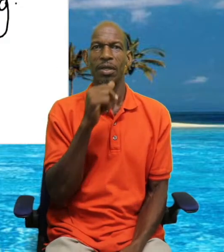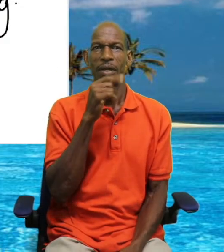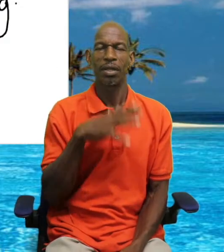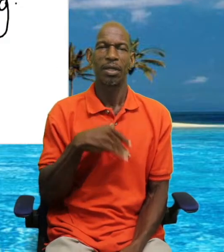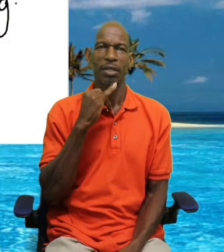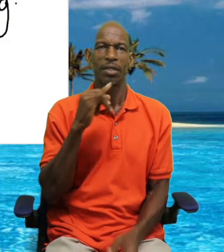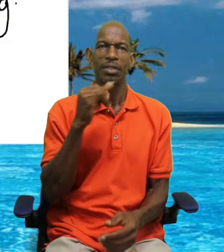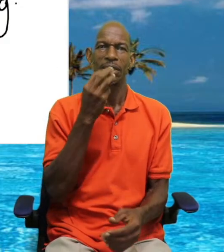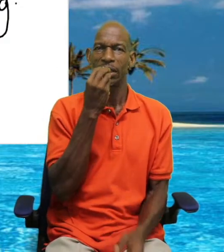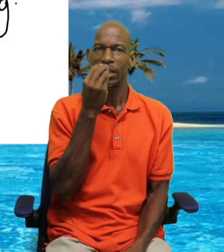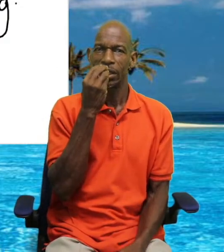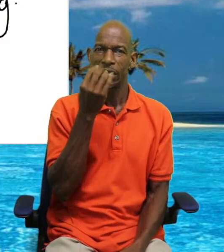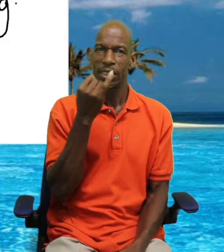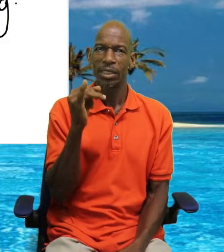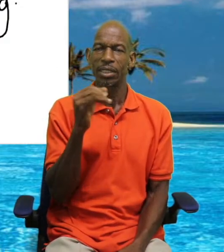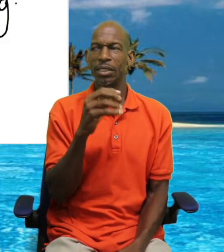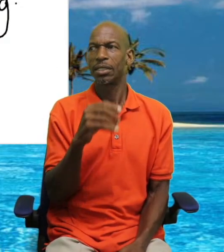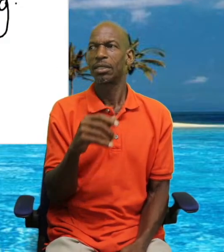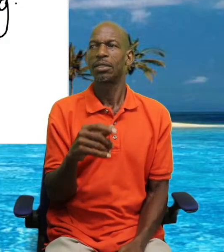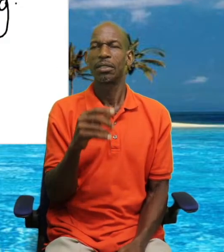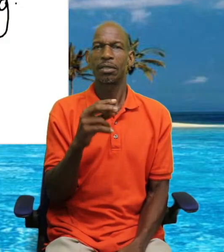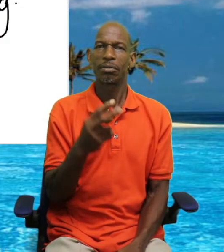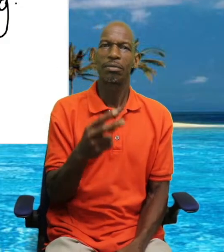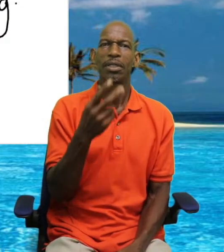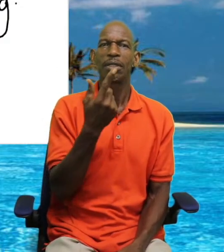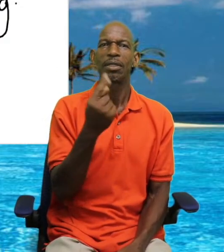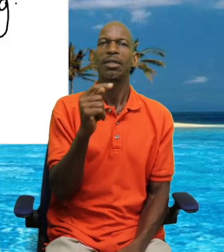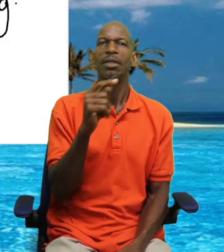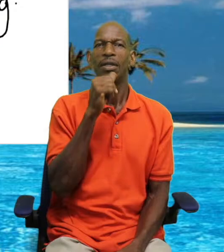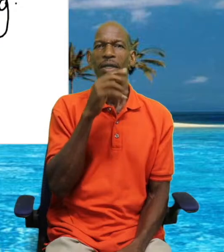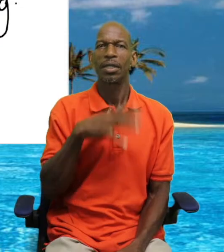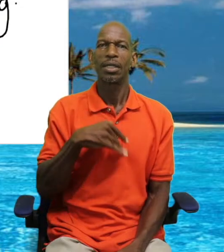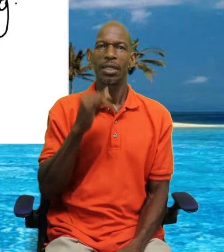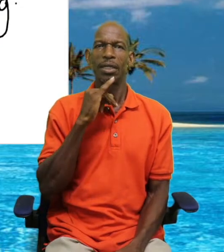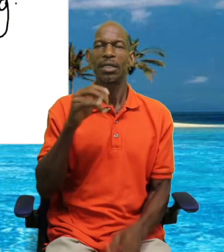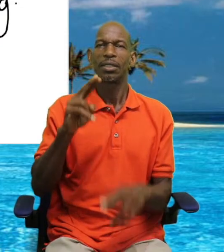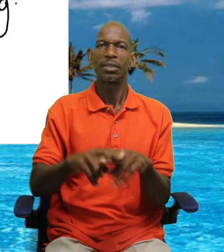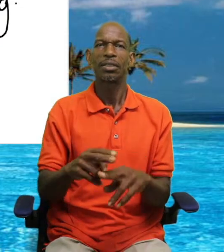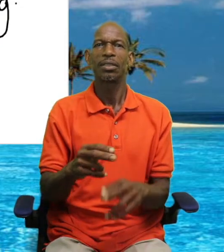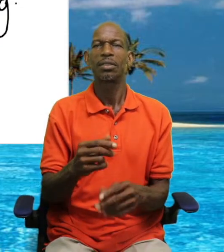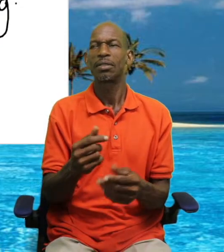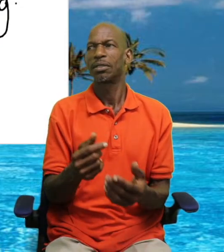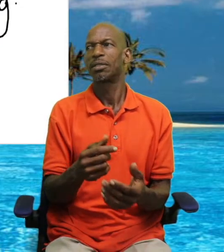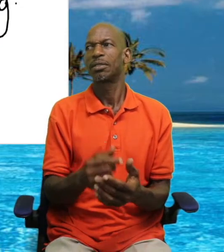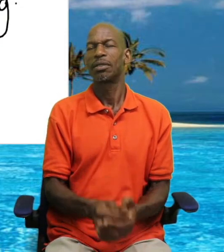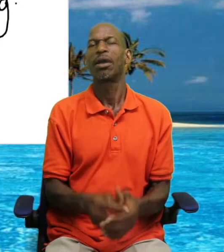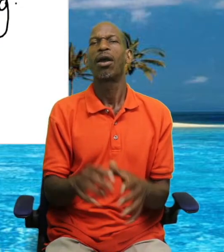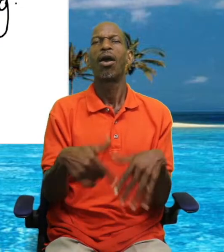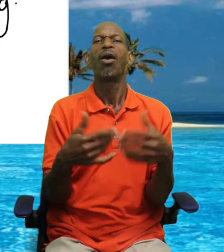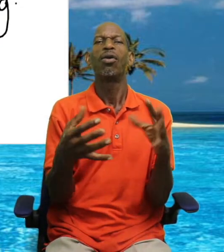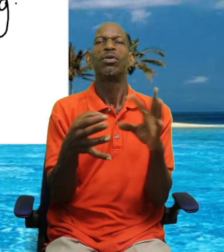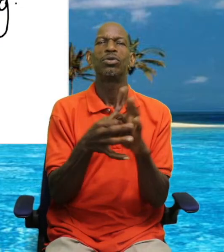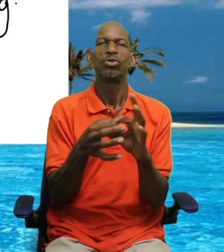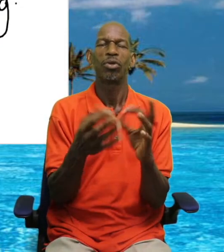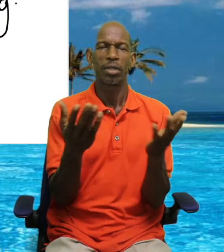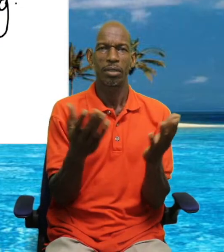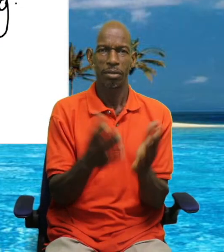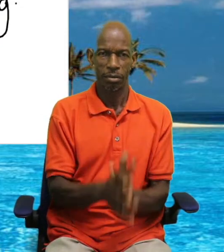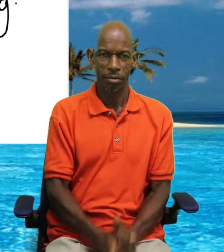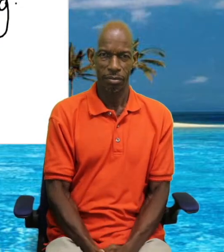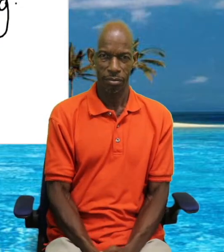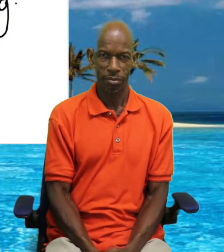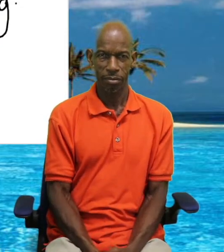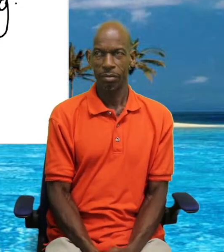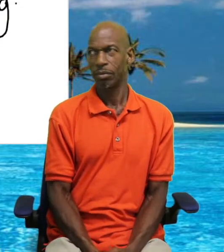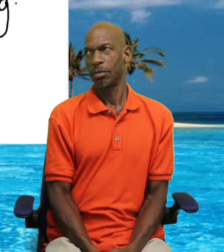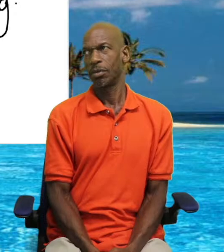is sitting. How are we joining those two sentences? The lady is eating, the lady is sitting. How are